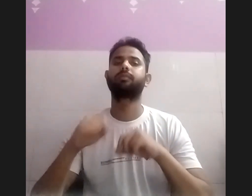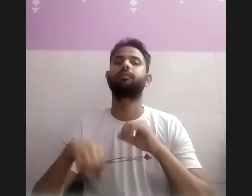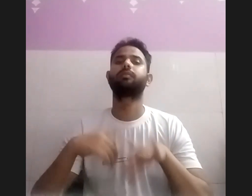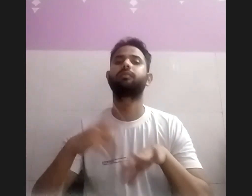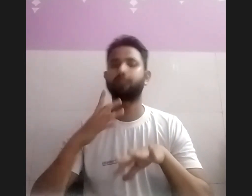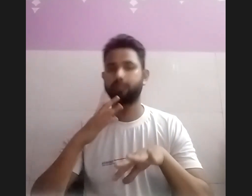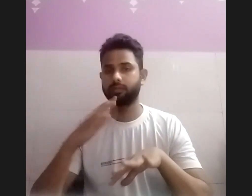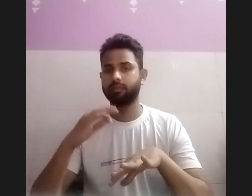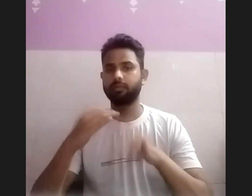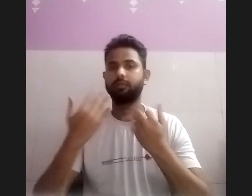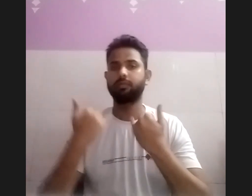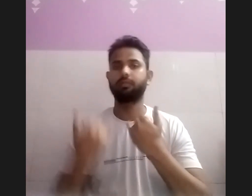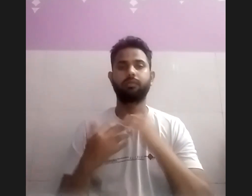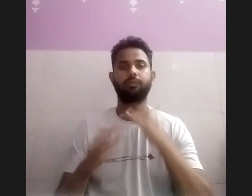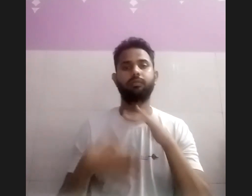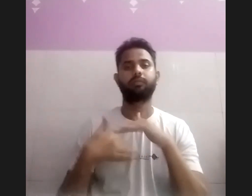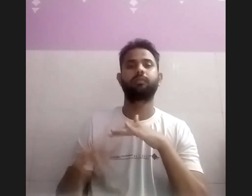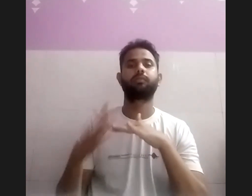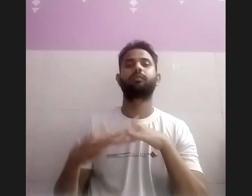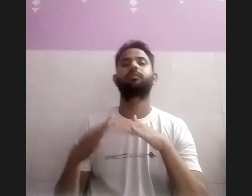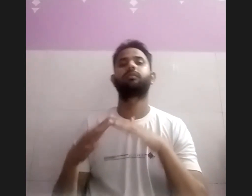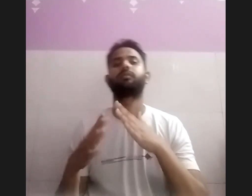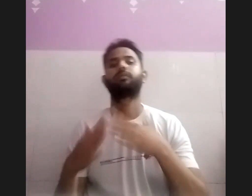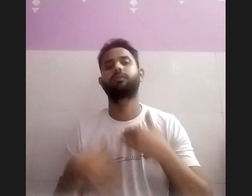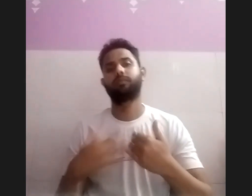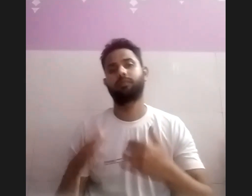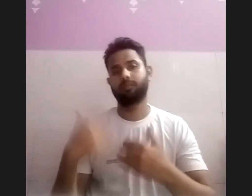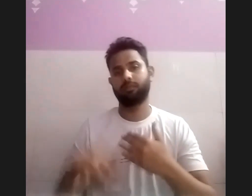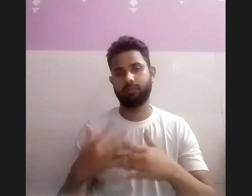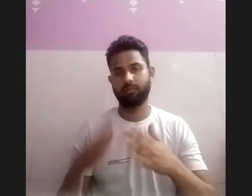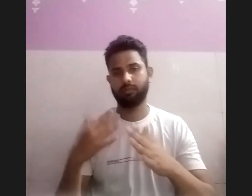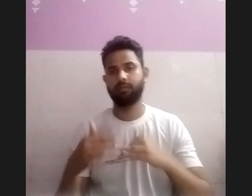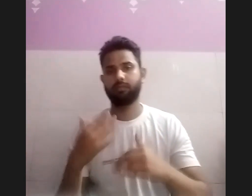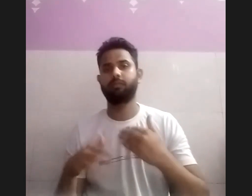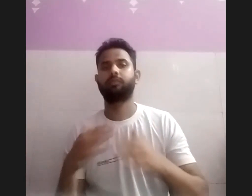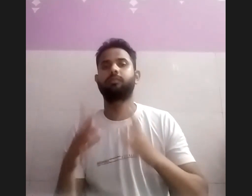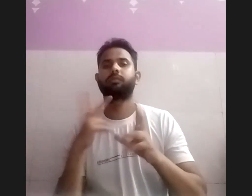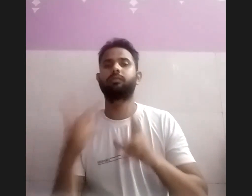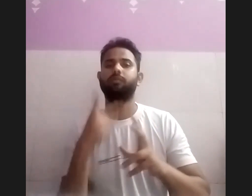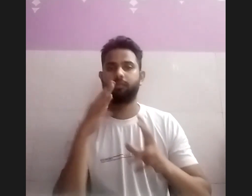Vinay, would you like to take over? Do we have Mr. Ravindra Singh with us right now?